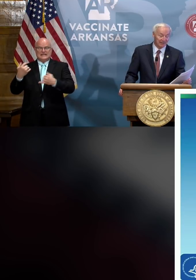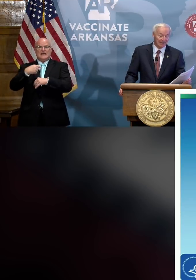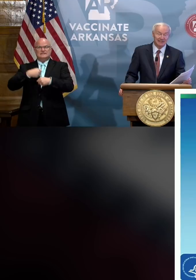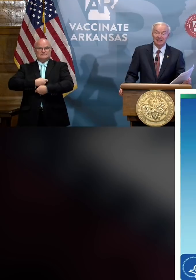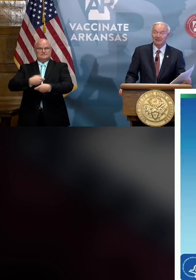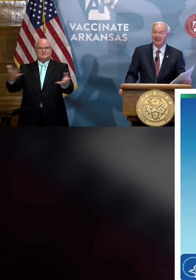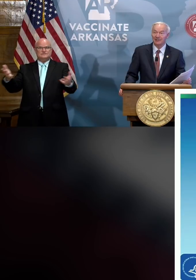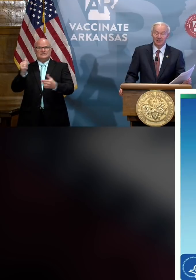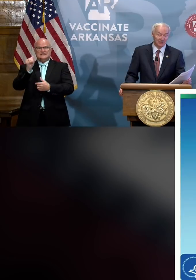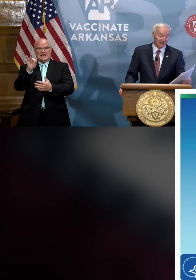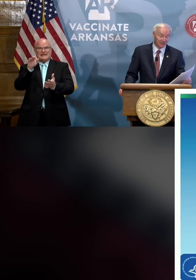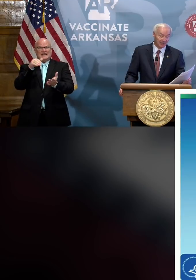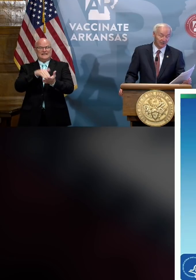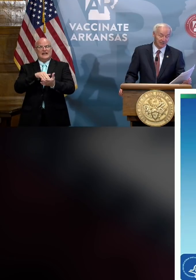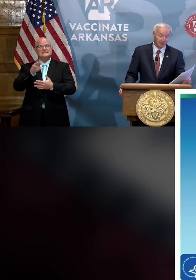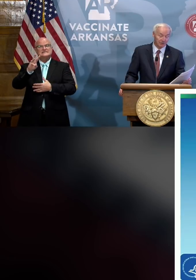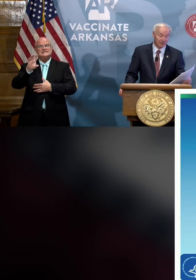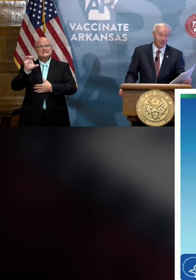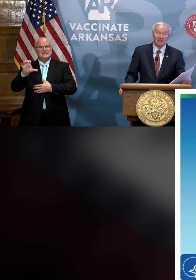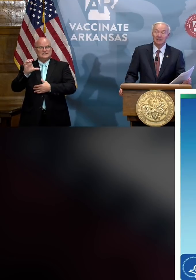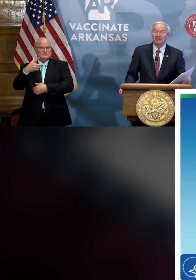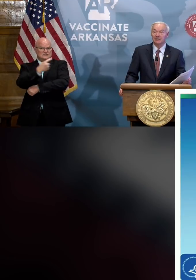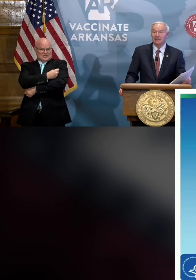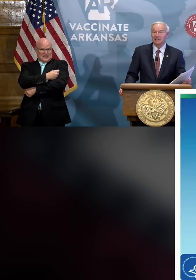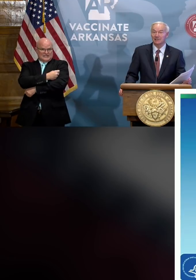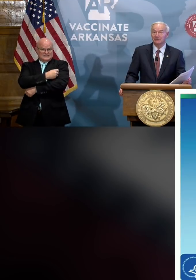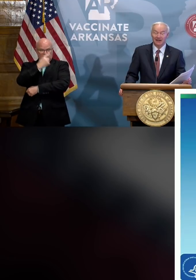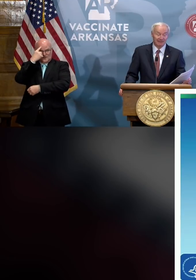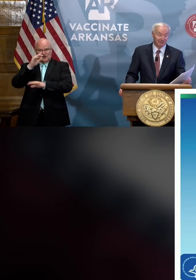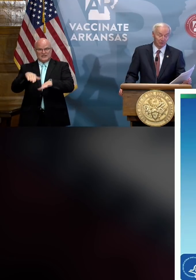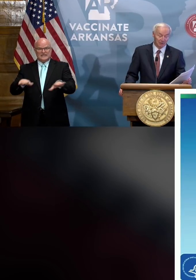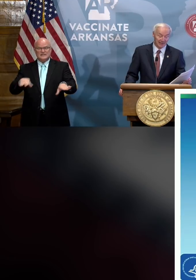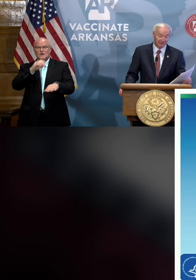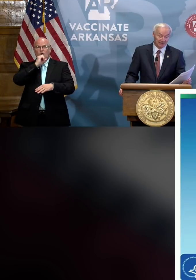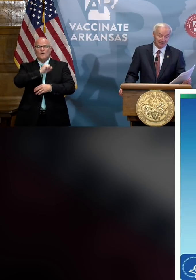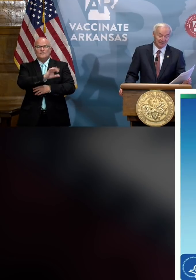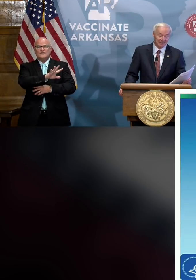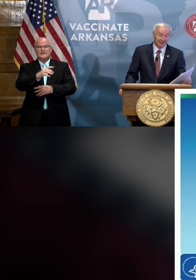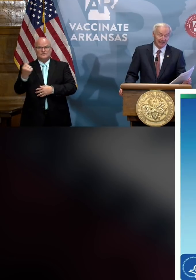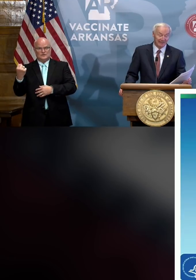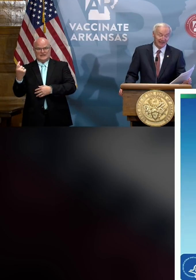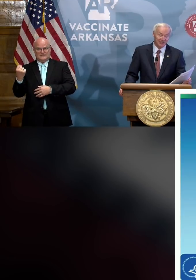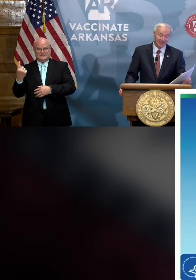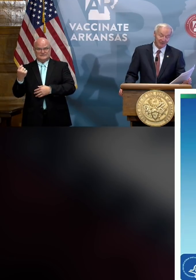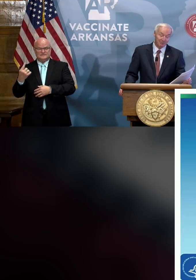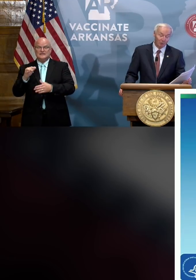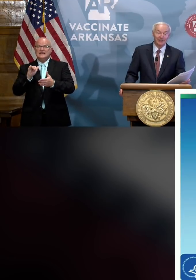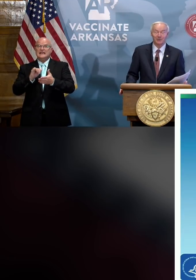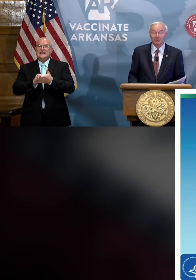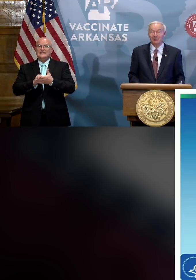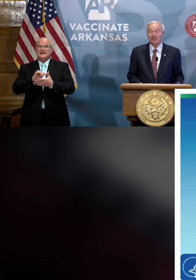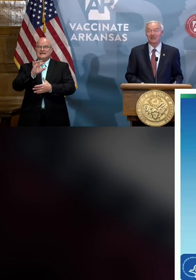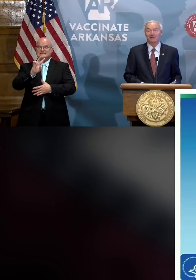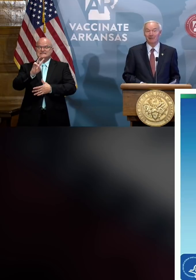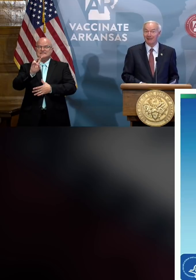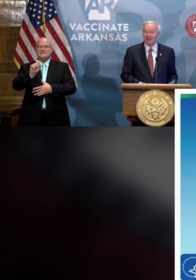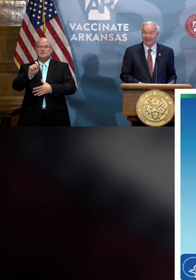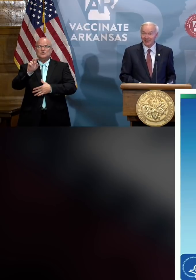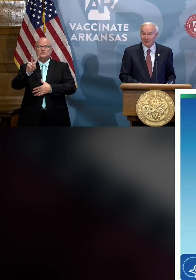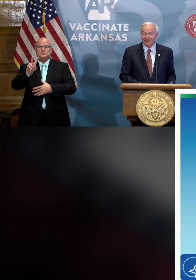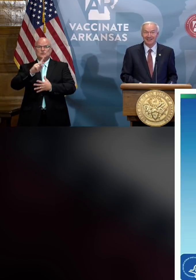given out 19,600 doses to kids 5 through 11. And that's 7.2%